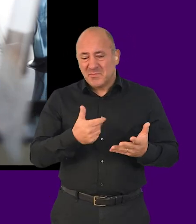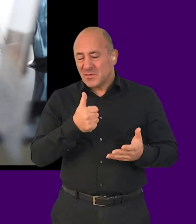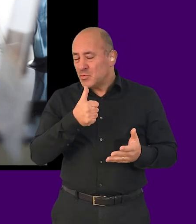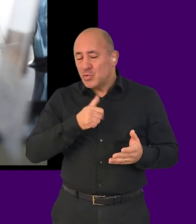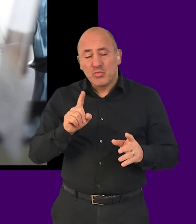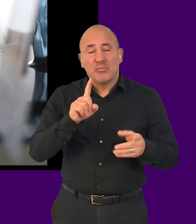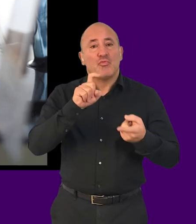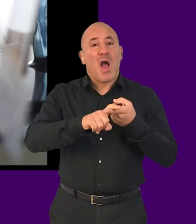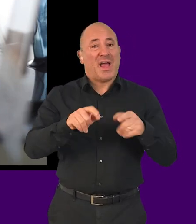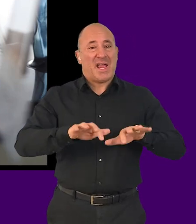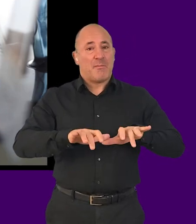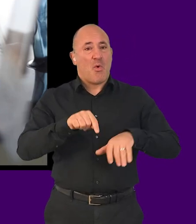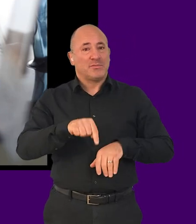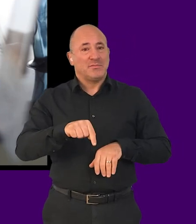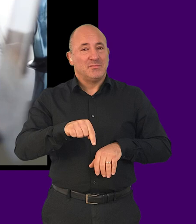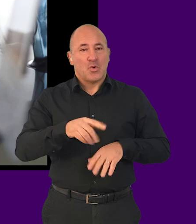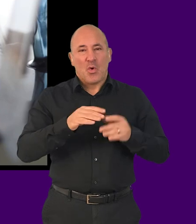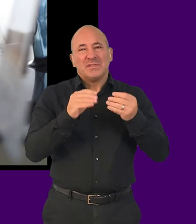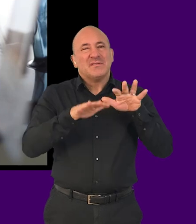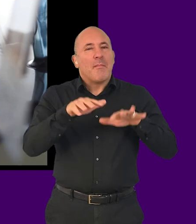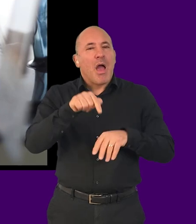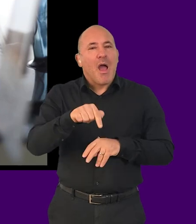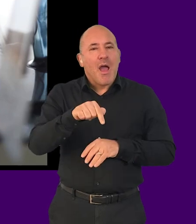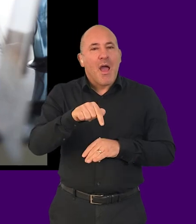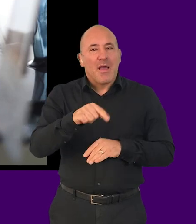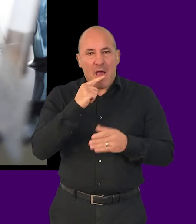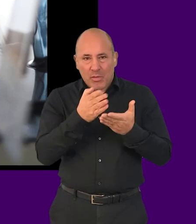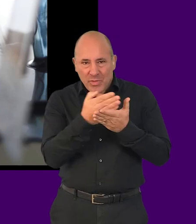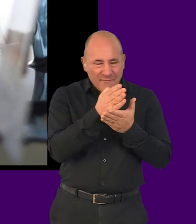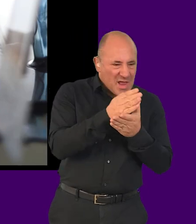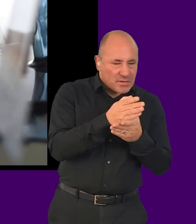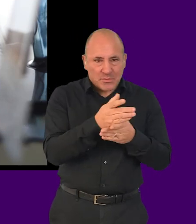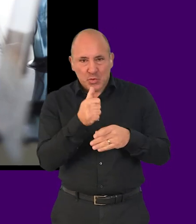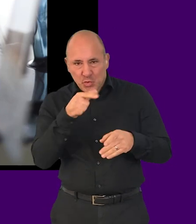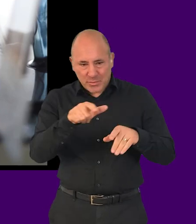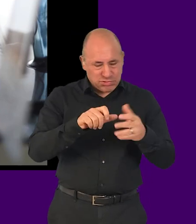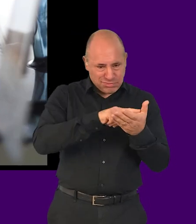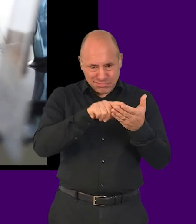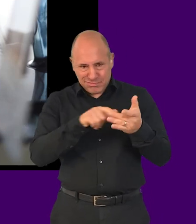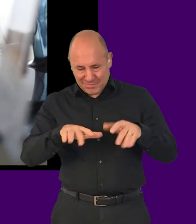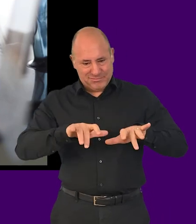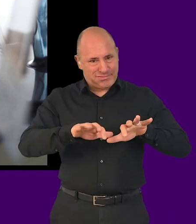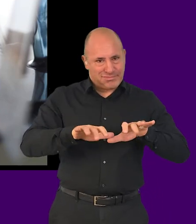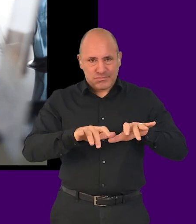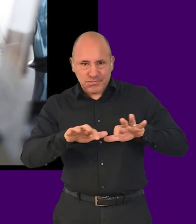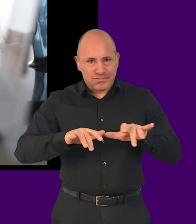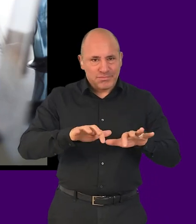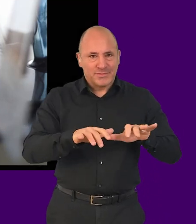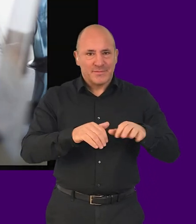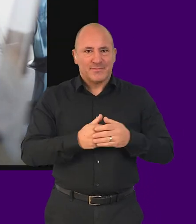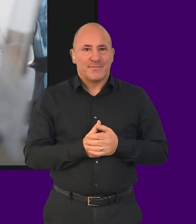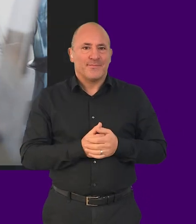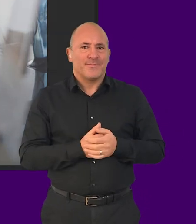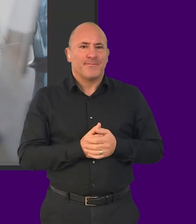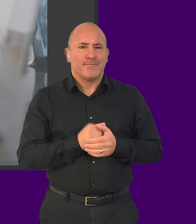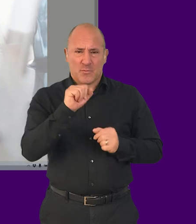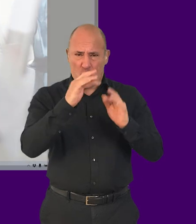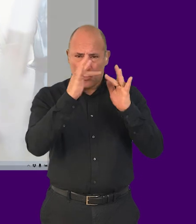may rely on a keyboard or similar input device to navigate and operate digital content. To find out if your website